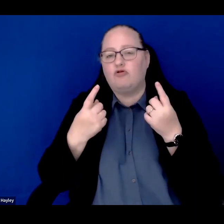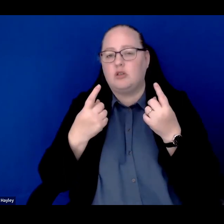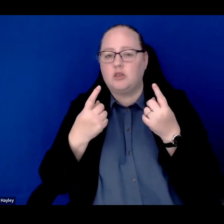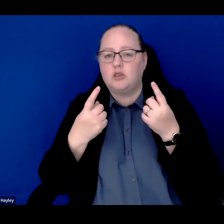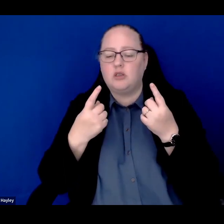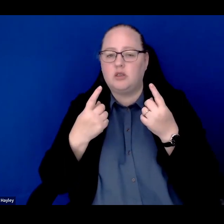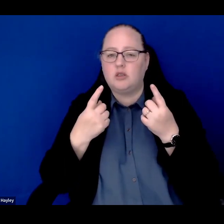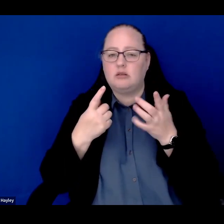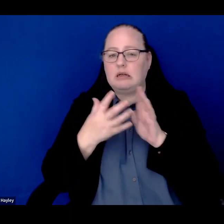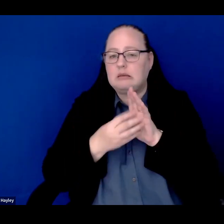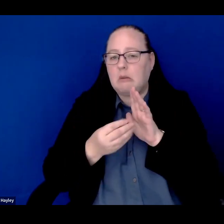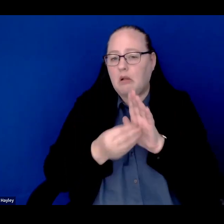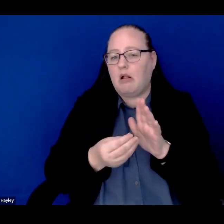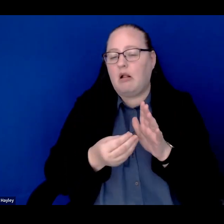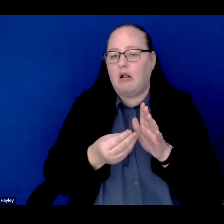any examples?